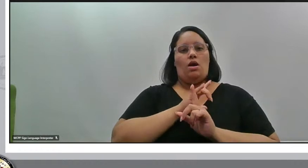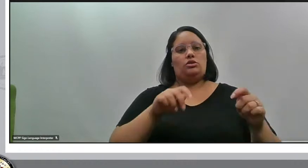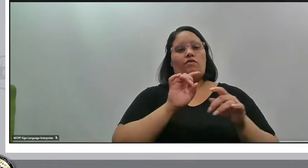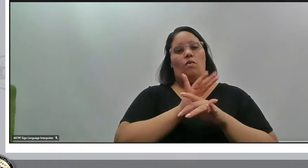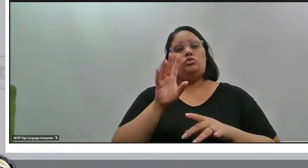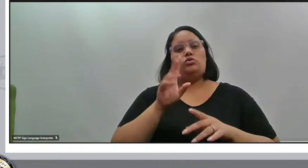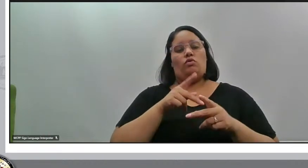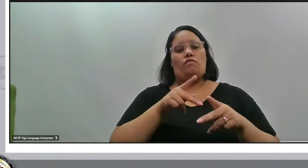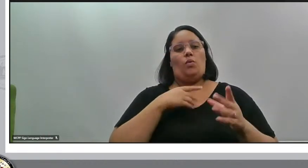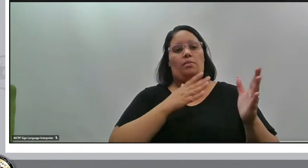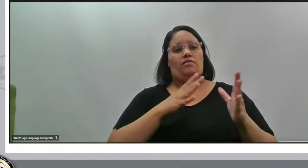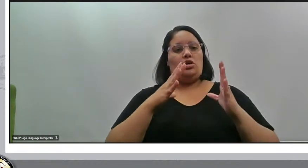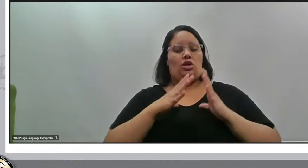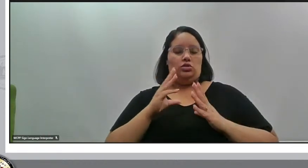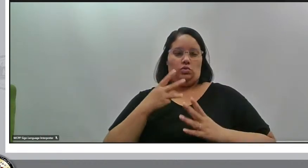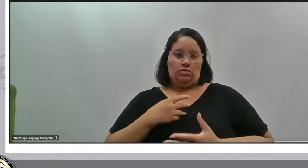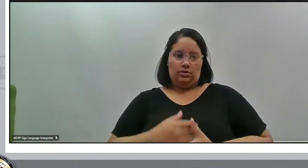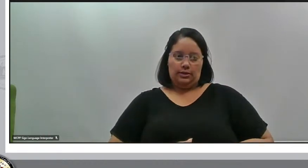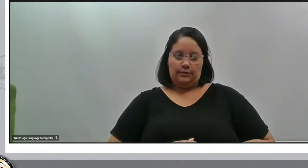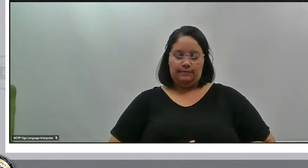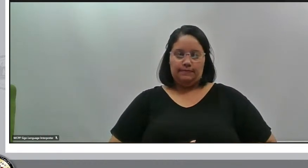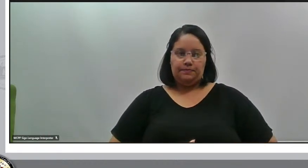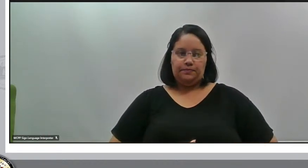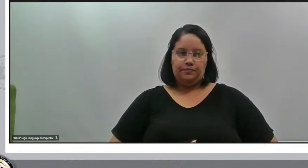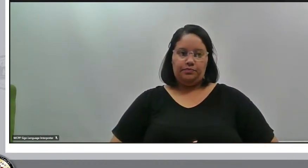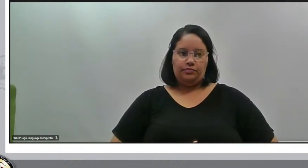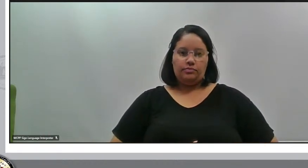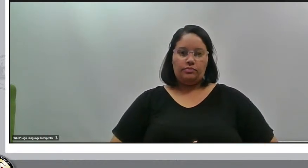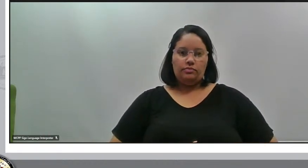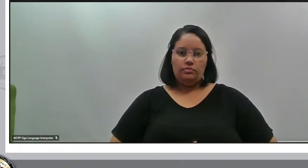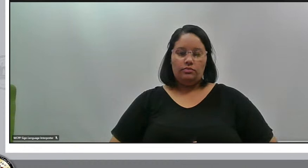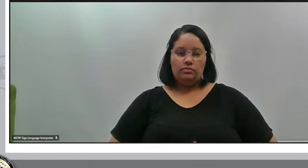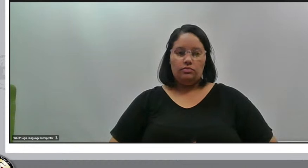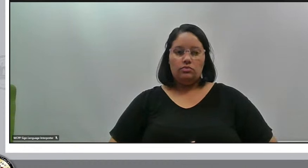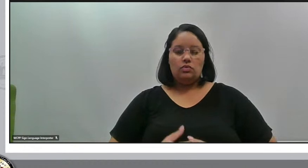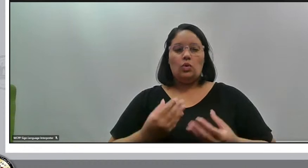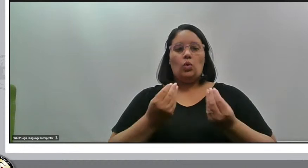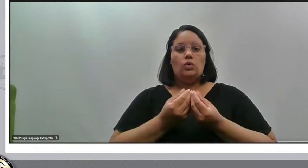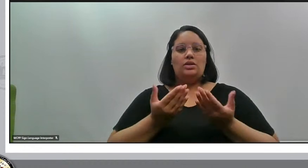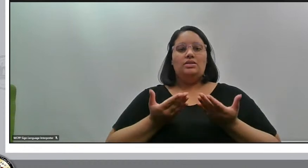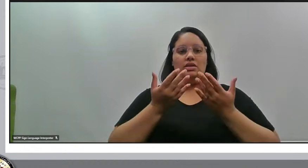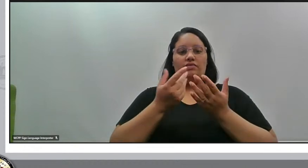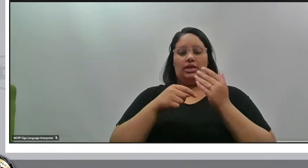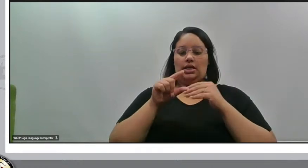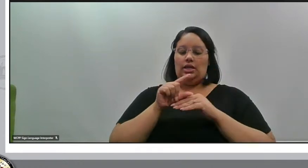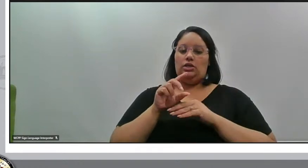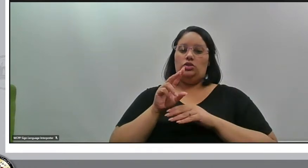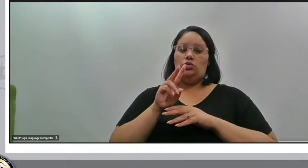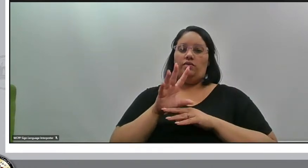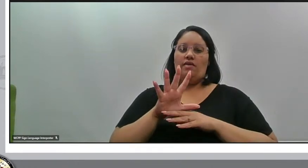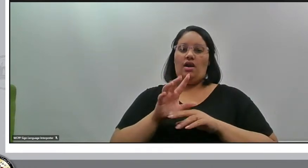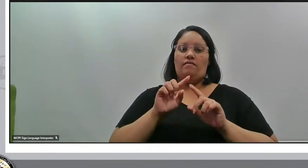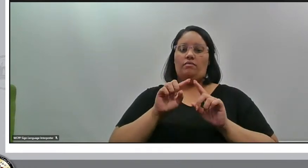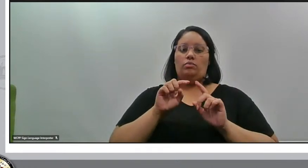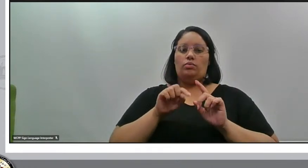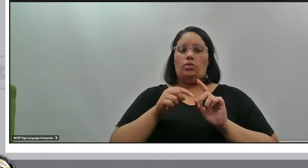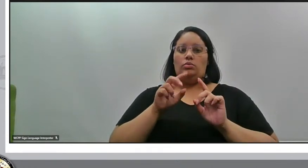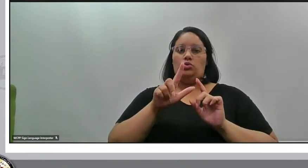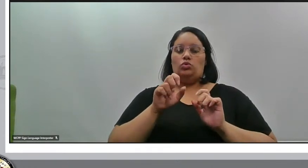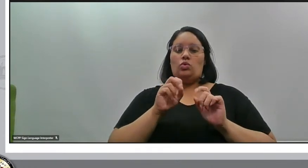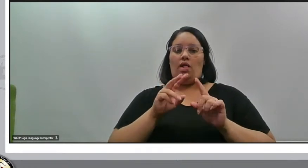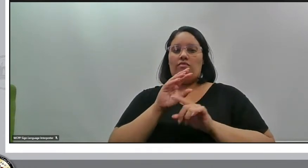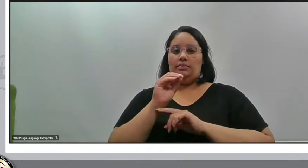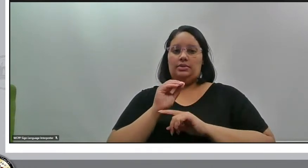for. Actually, like I mentioned, with regards to the goods and services increase in 25.12%, as requested